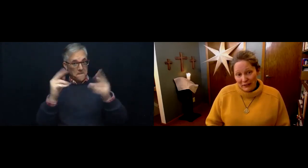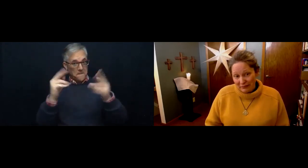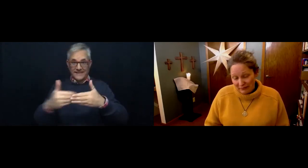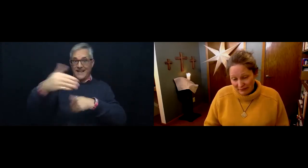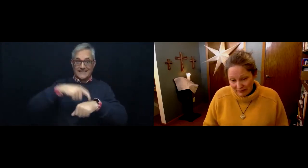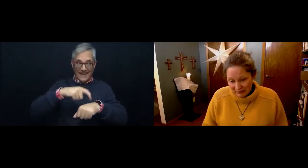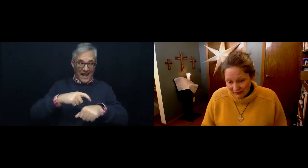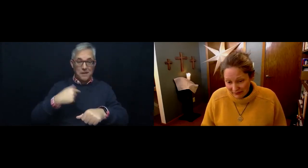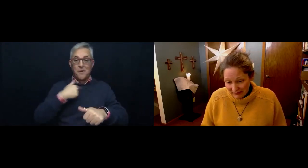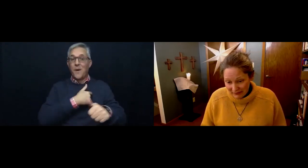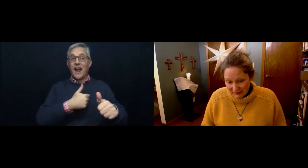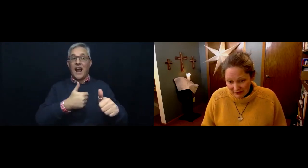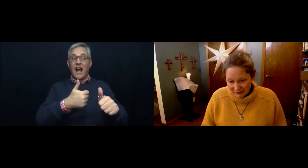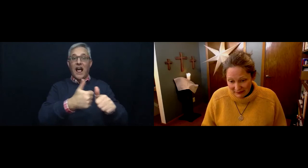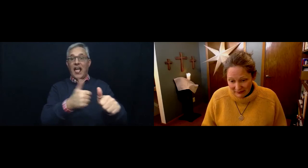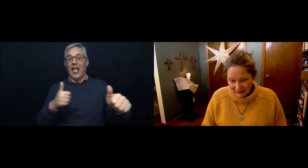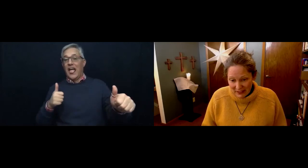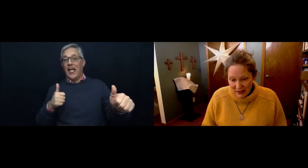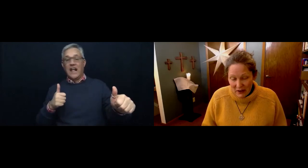far.